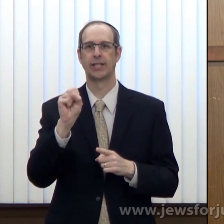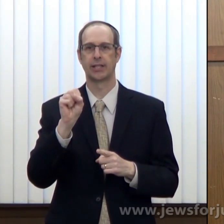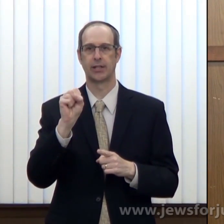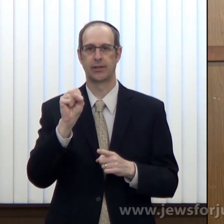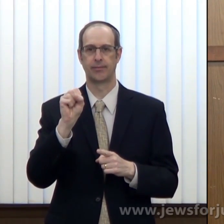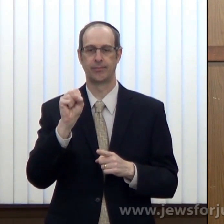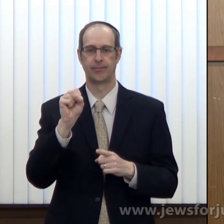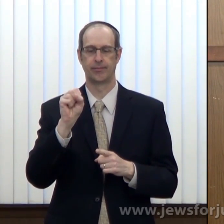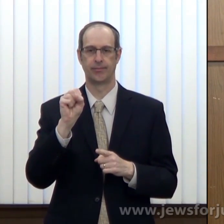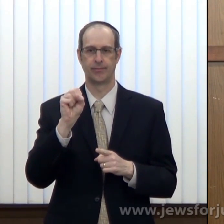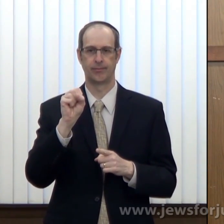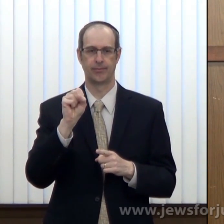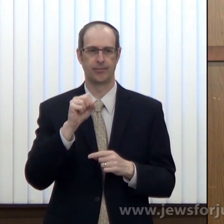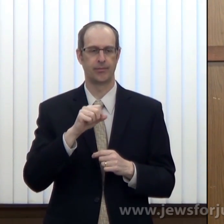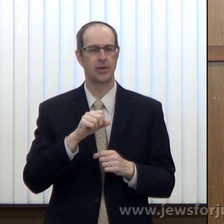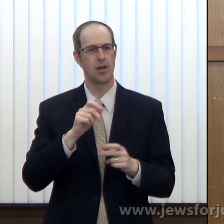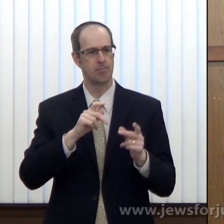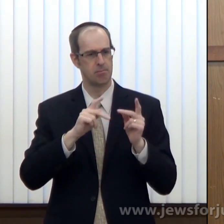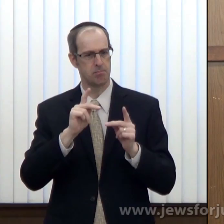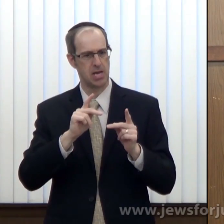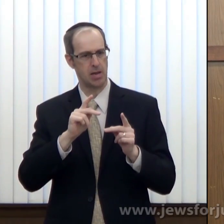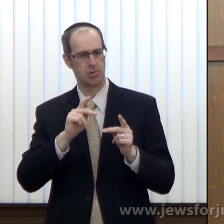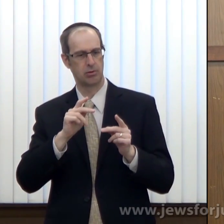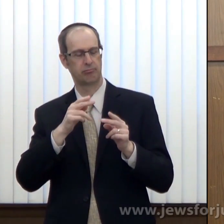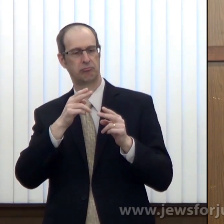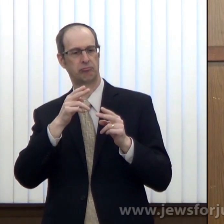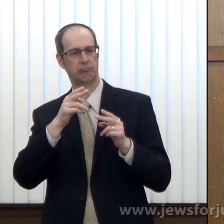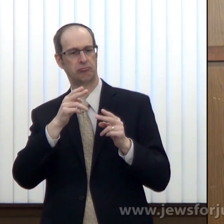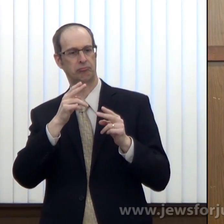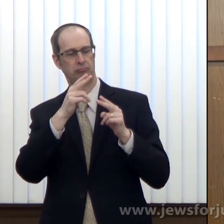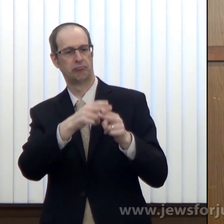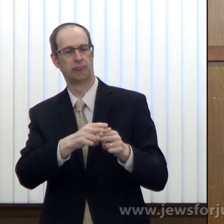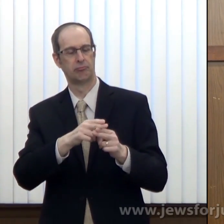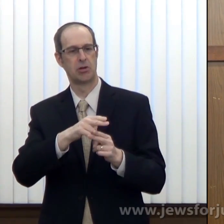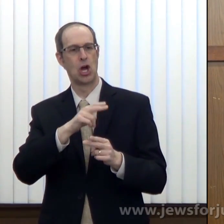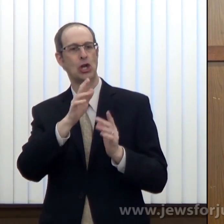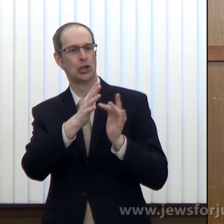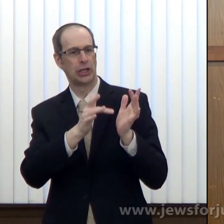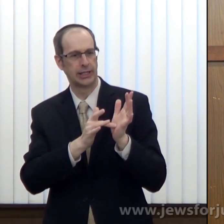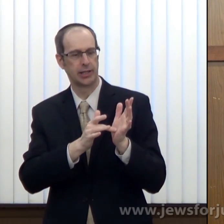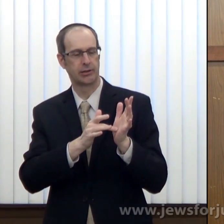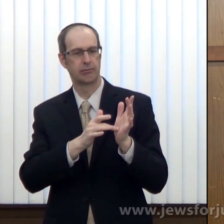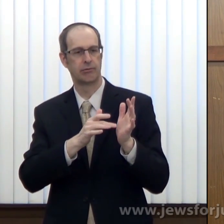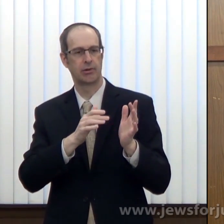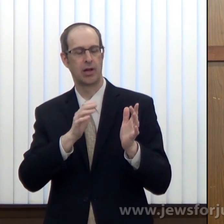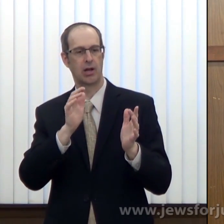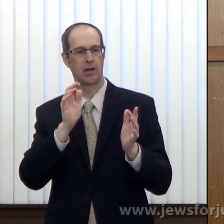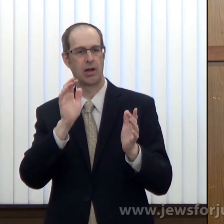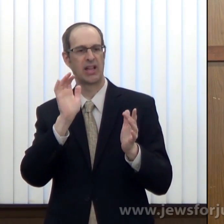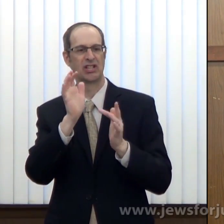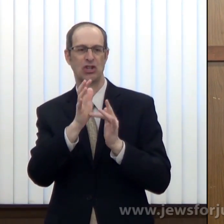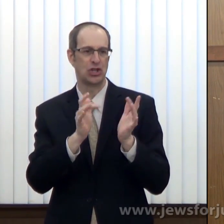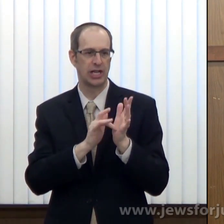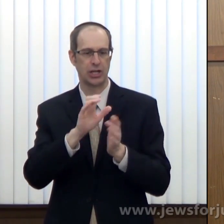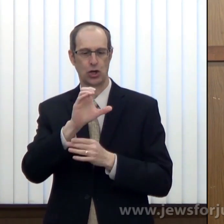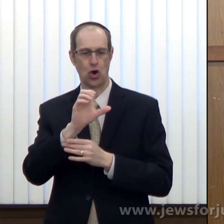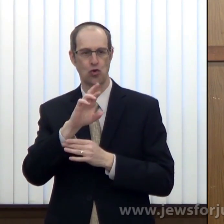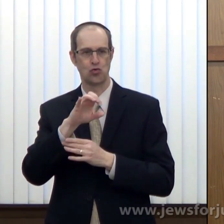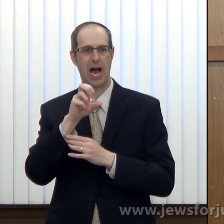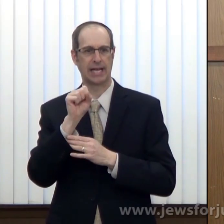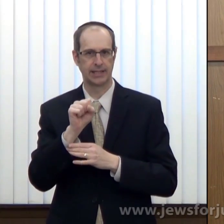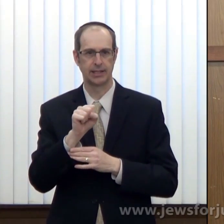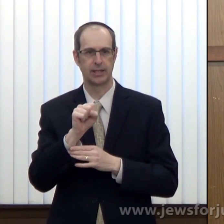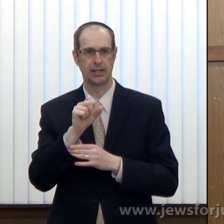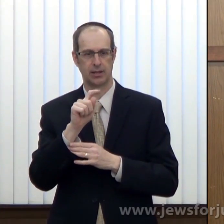And when people refer to Jesus as Jesus Christ, Christ is not his last